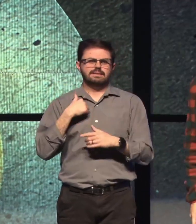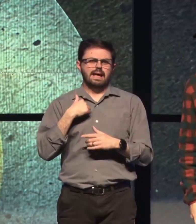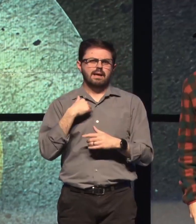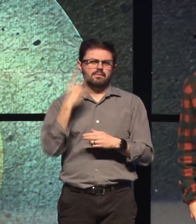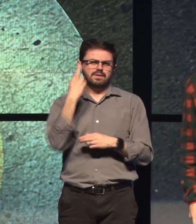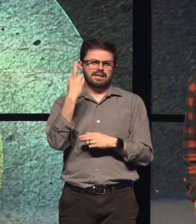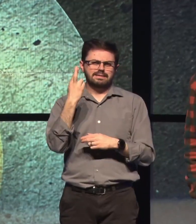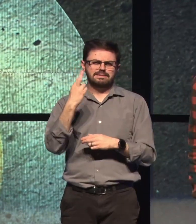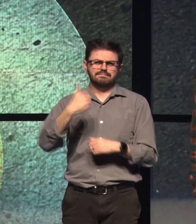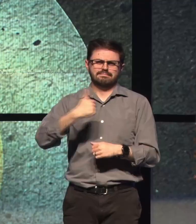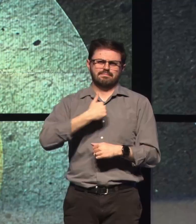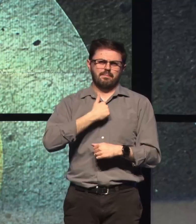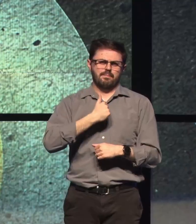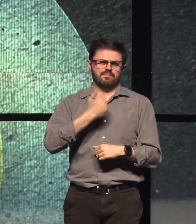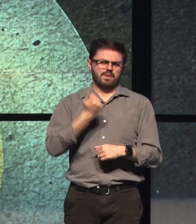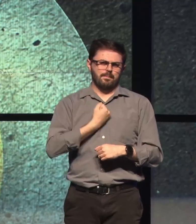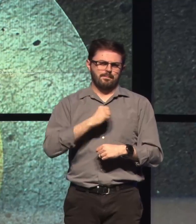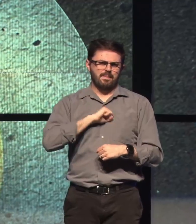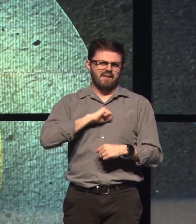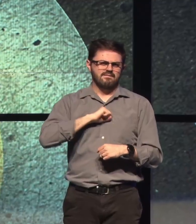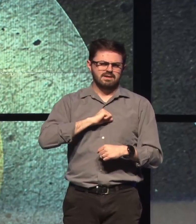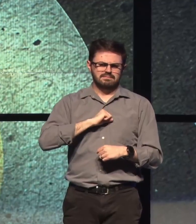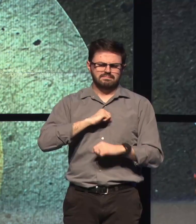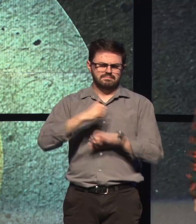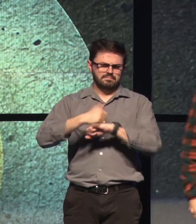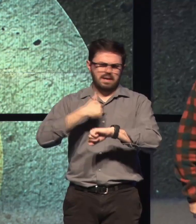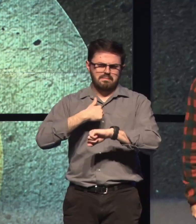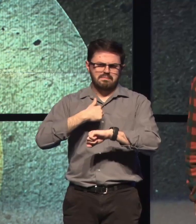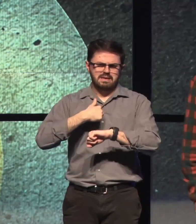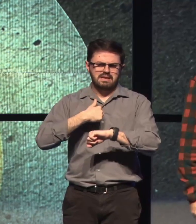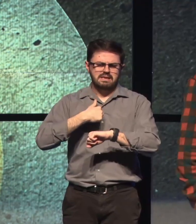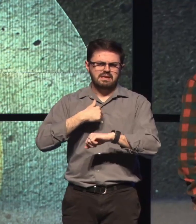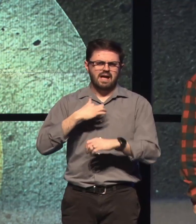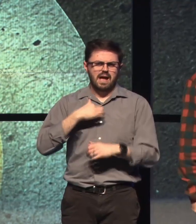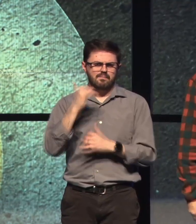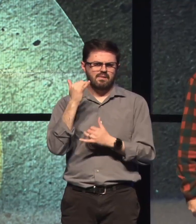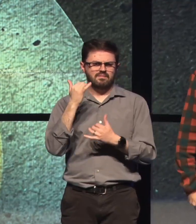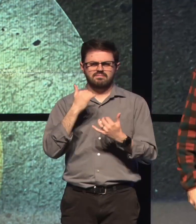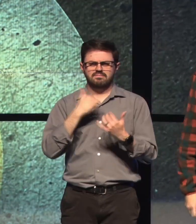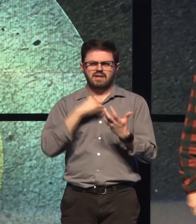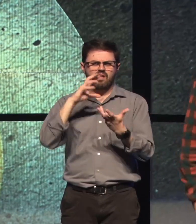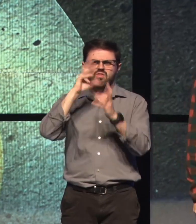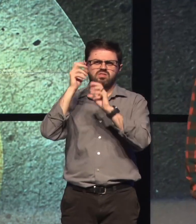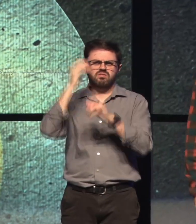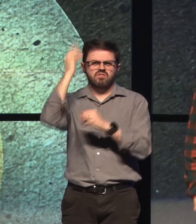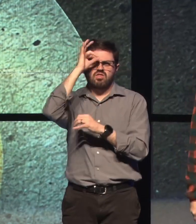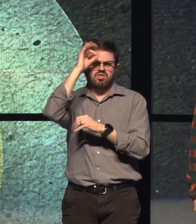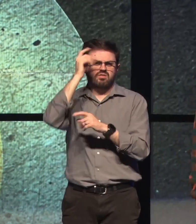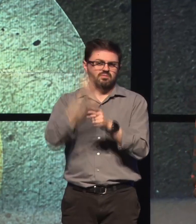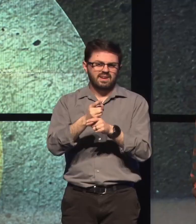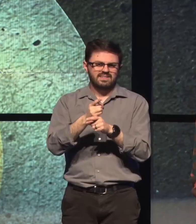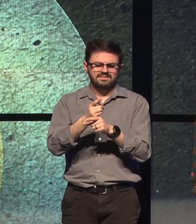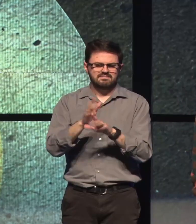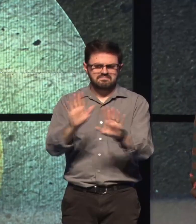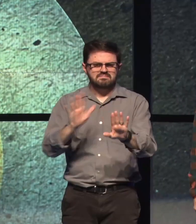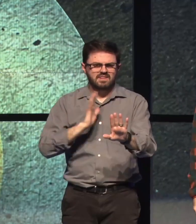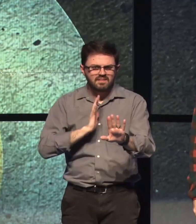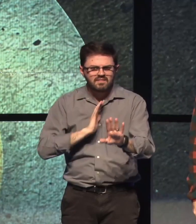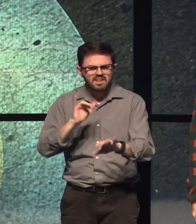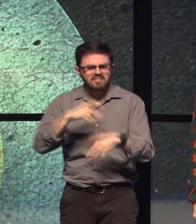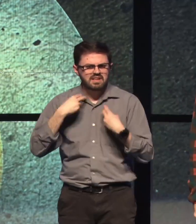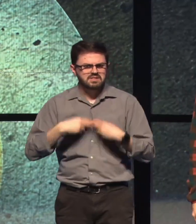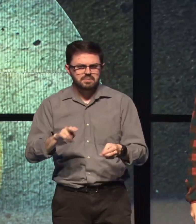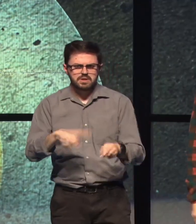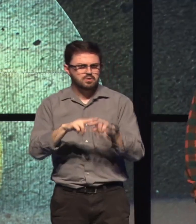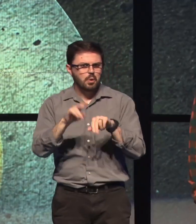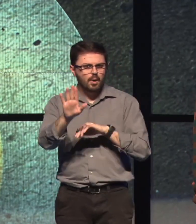foolishness? Right? That's not a trick question, okay? Like, that's just the human condition, right? And I want to encourage you